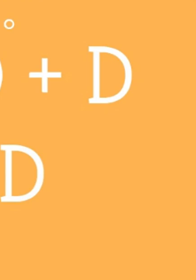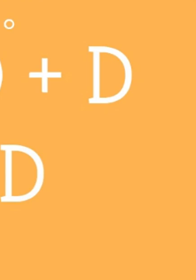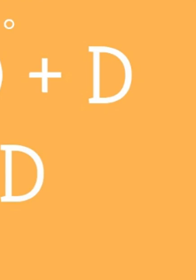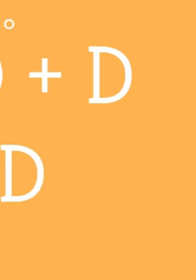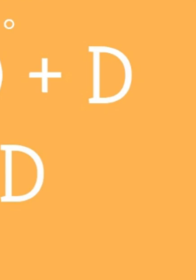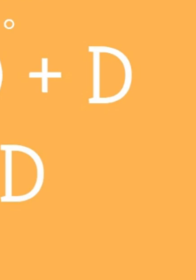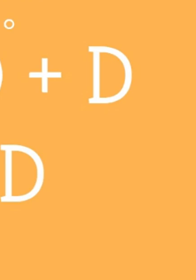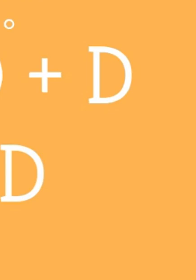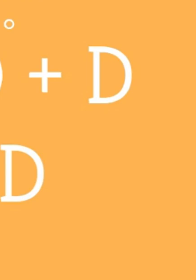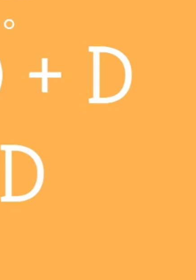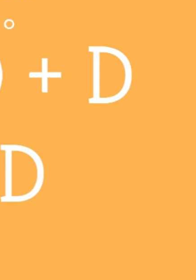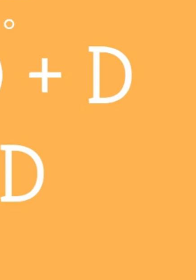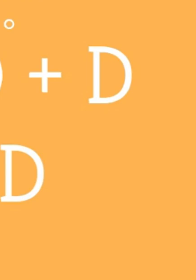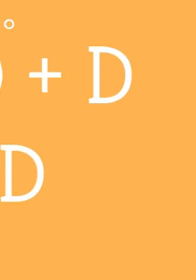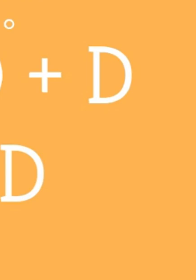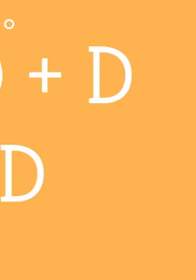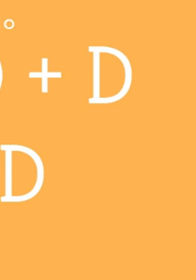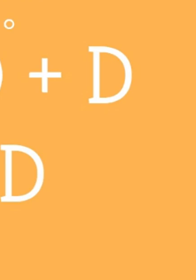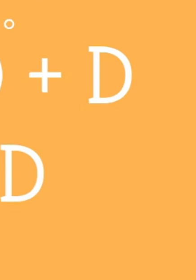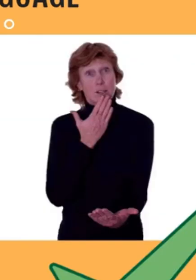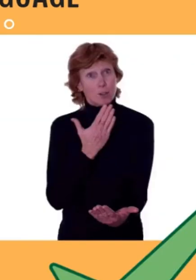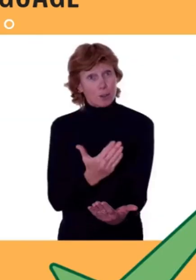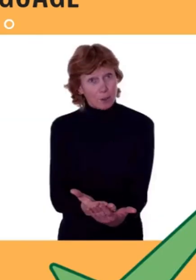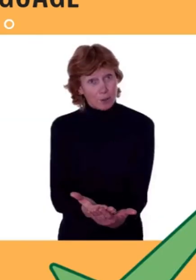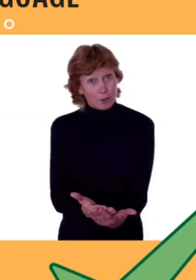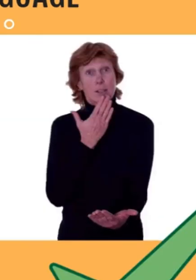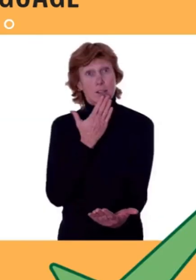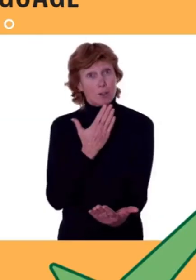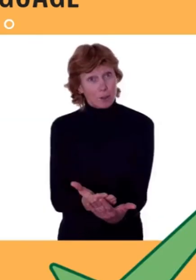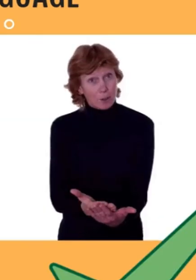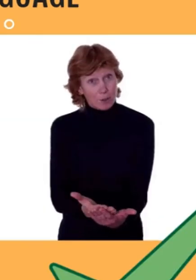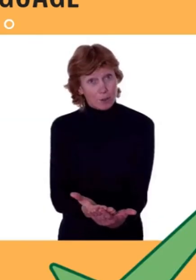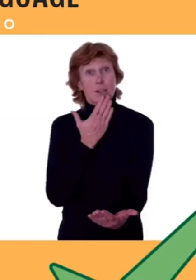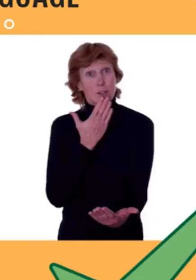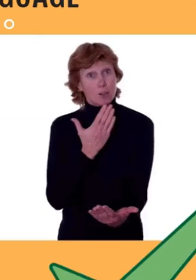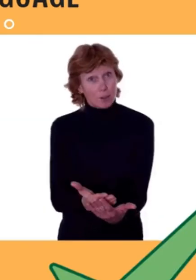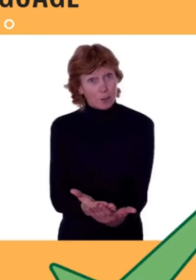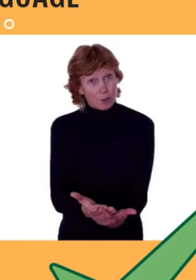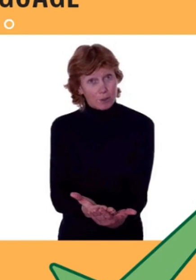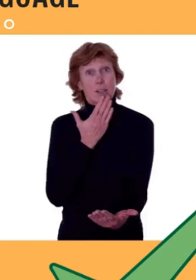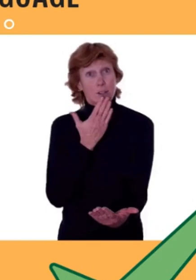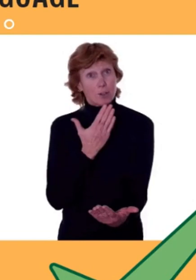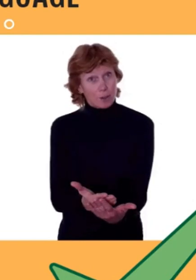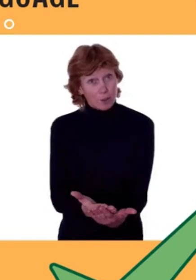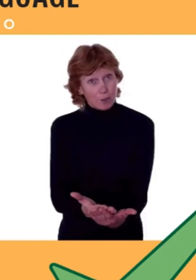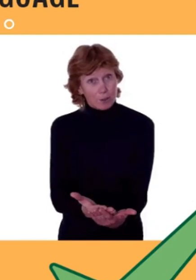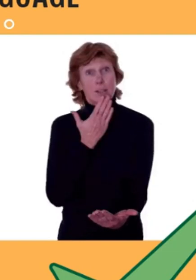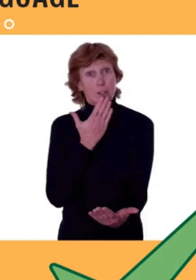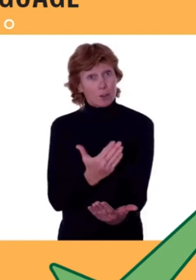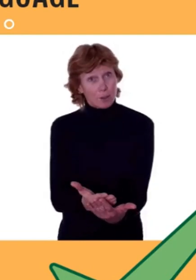But however, sign language, sign language has a different gesture for this word altogether.